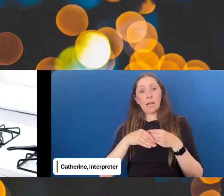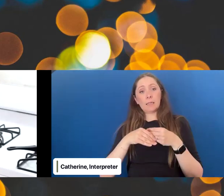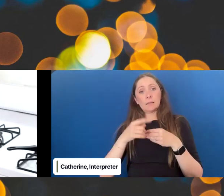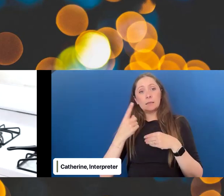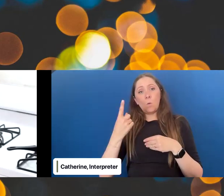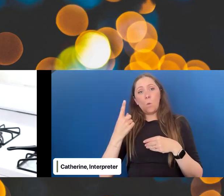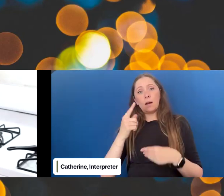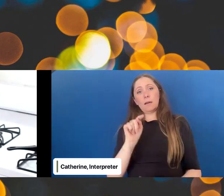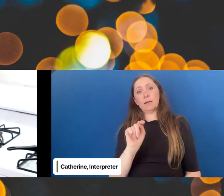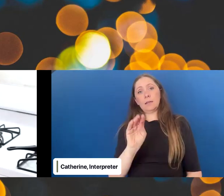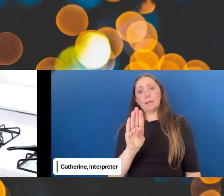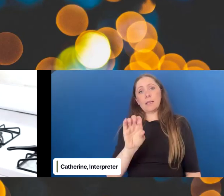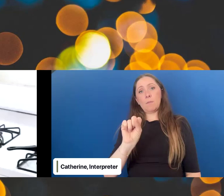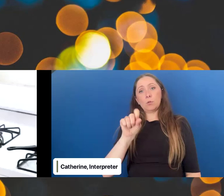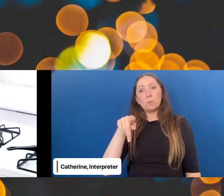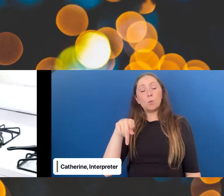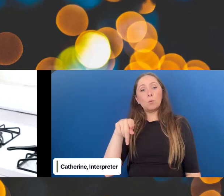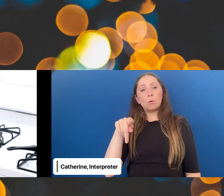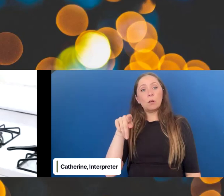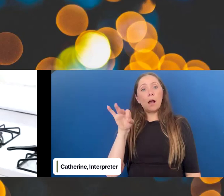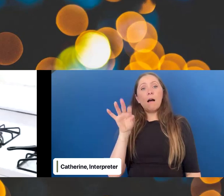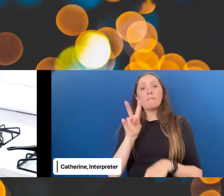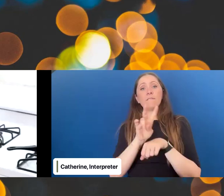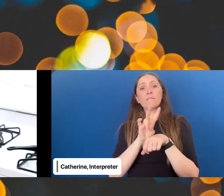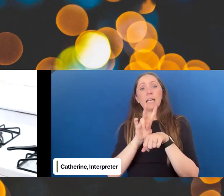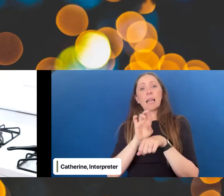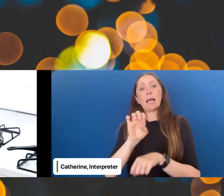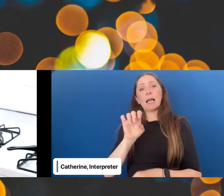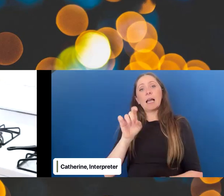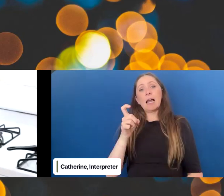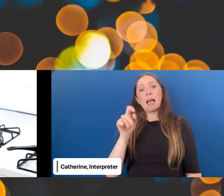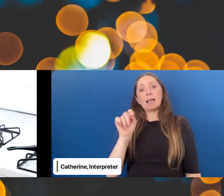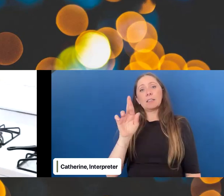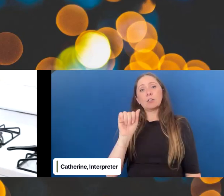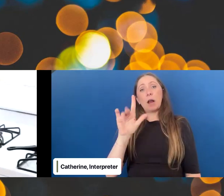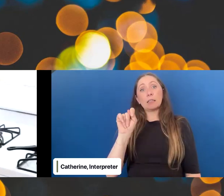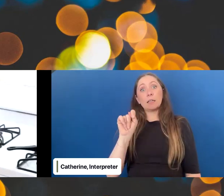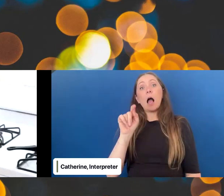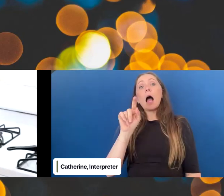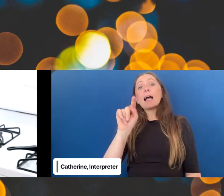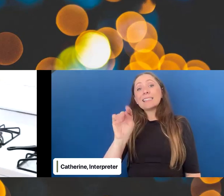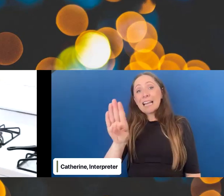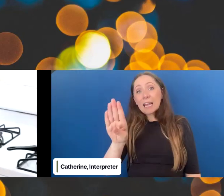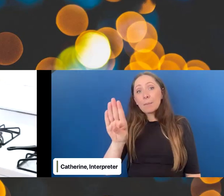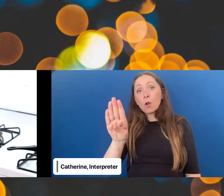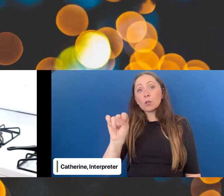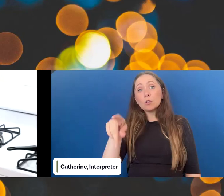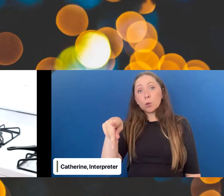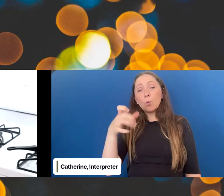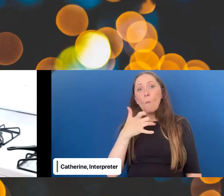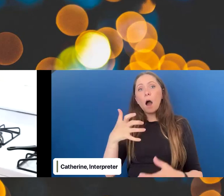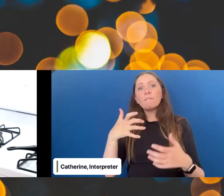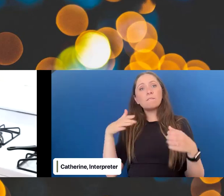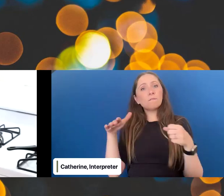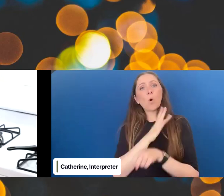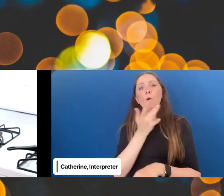1 tablespoon of vanilla extract. That's right, a tablespoon, because we really want that vanilla flavor to come through.